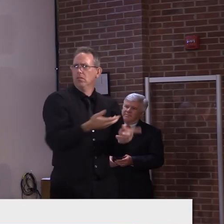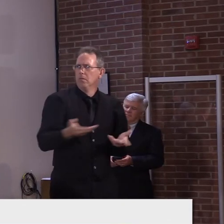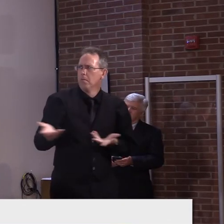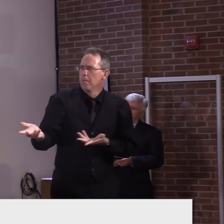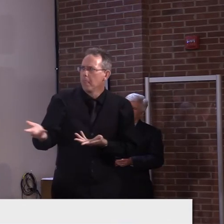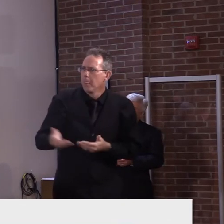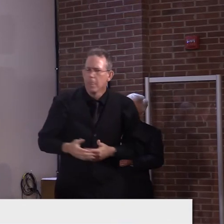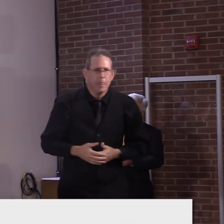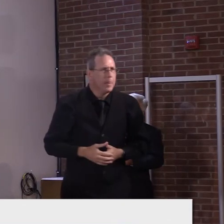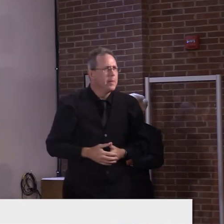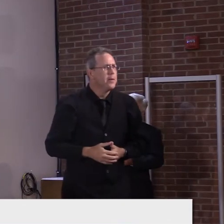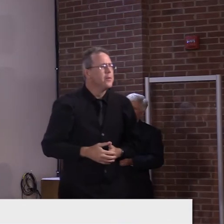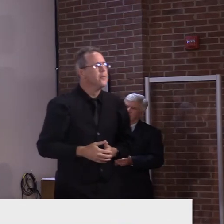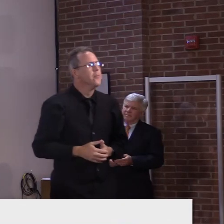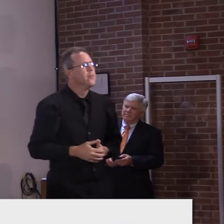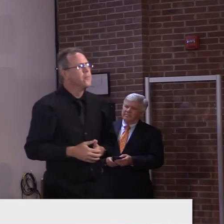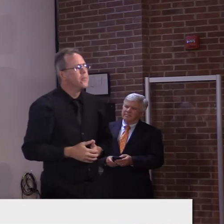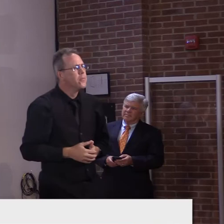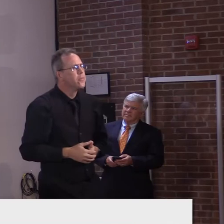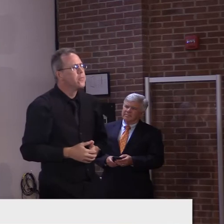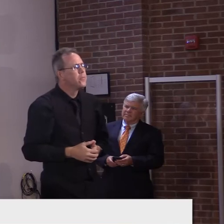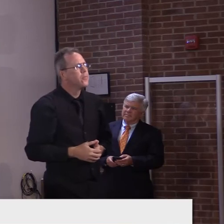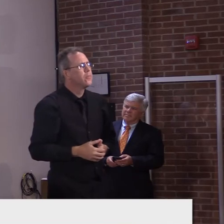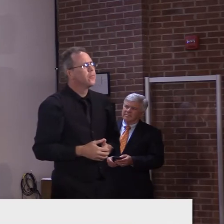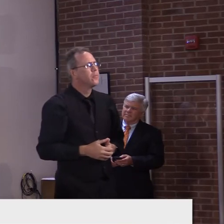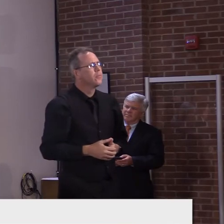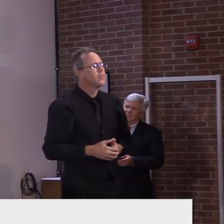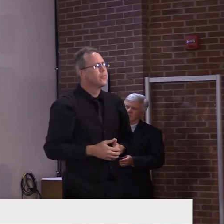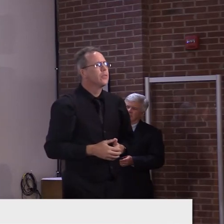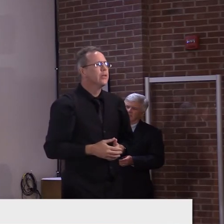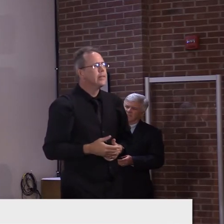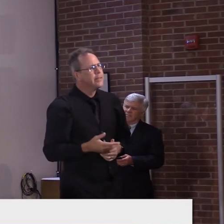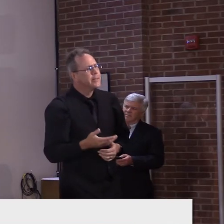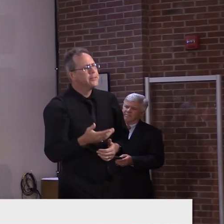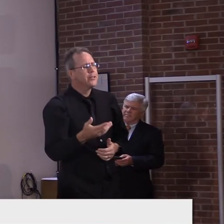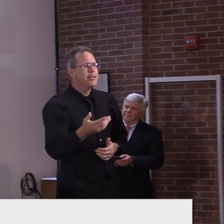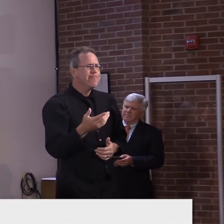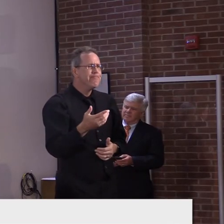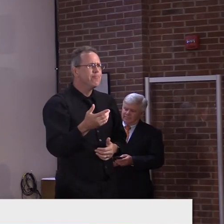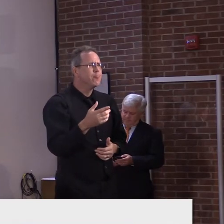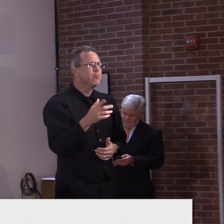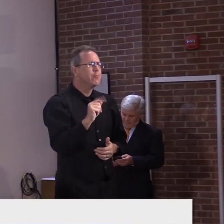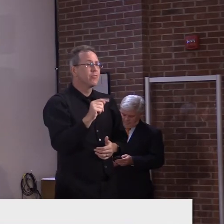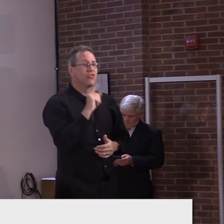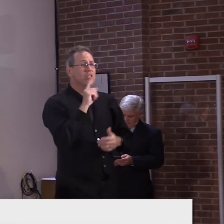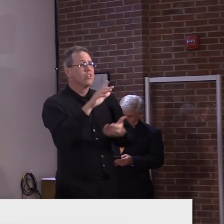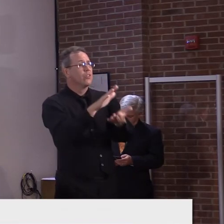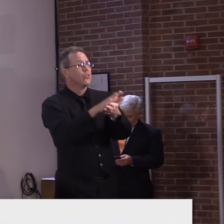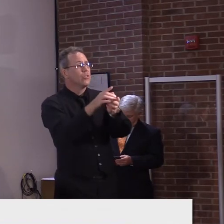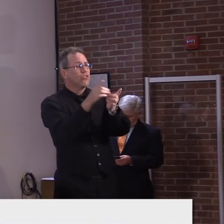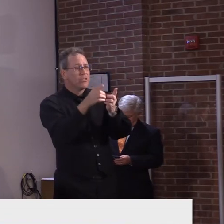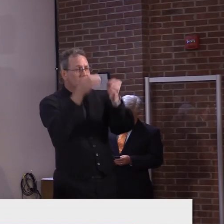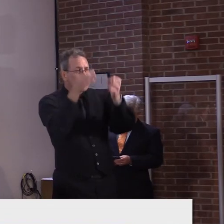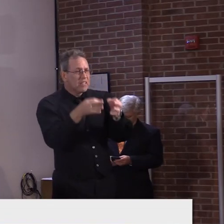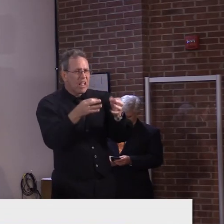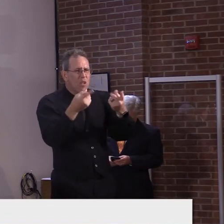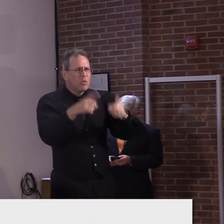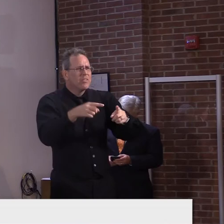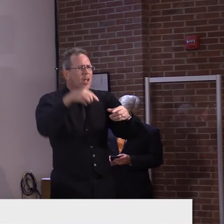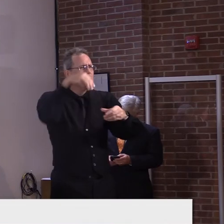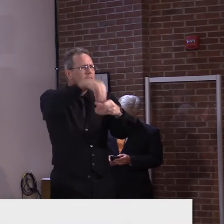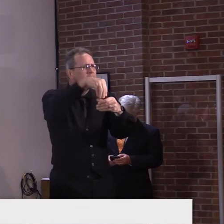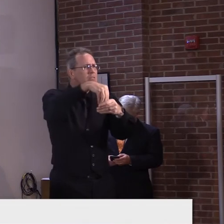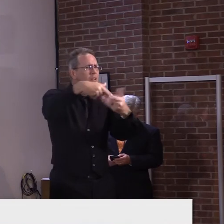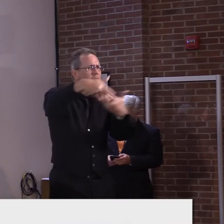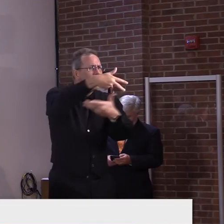Perhaps, but that, again, that wouldn't necessarily influence their local decision making. And what we found last year through our extensive reporting is that the cases in